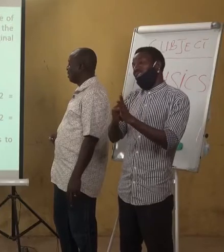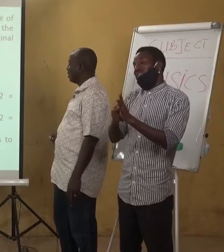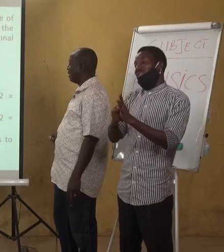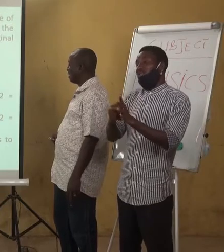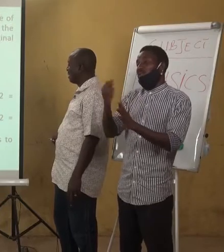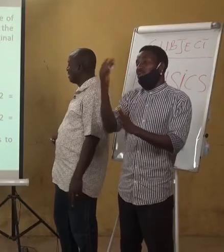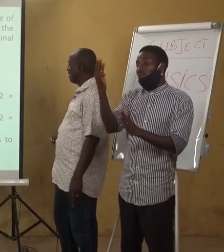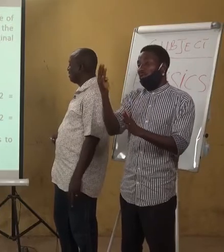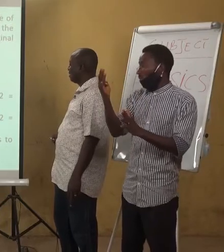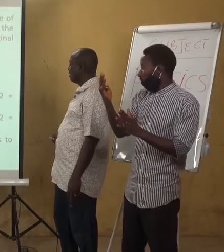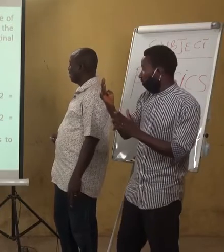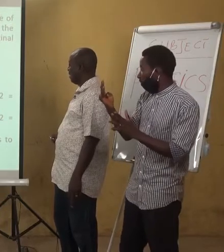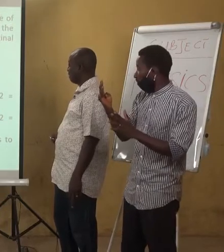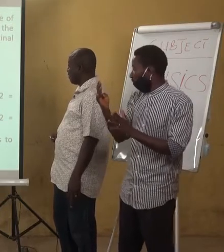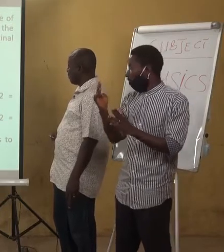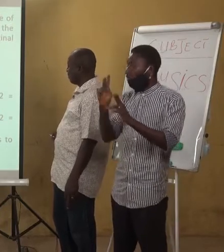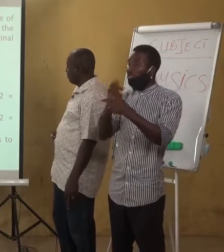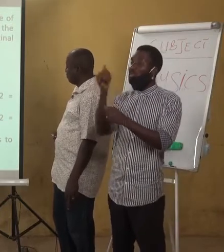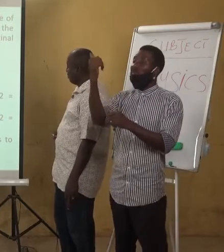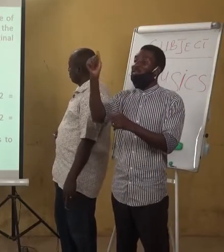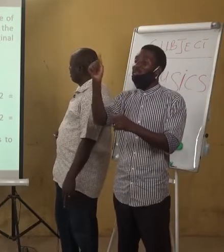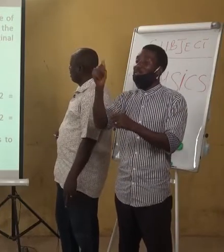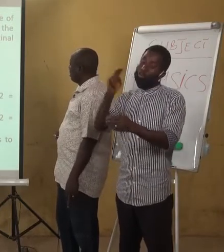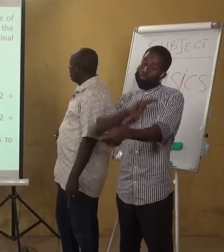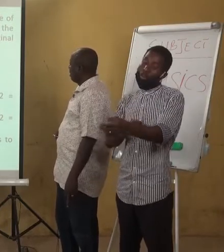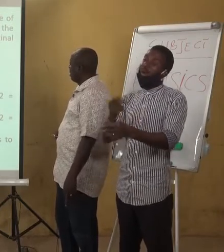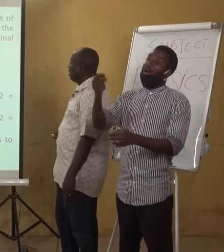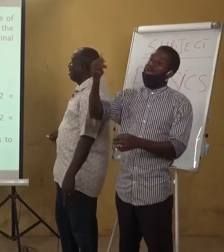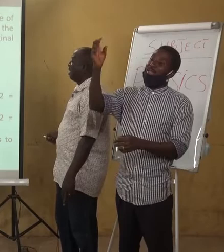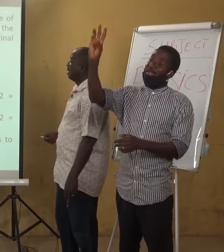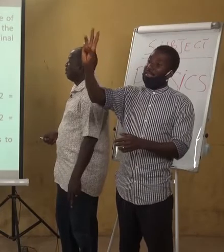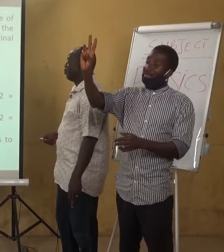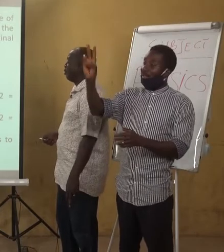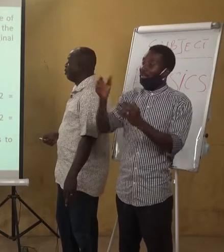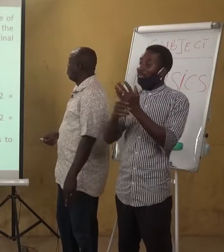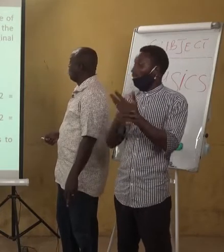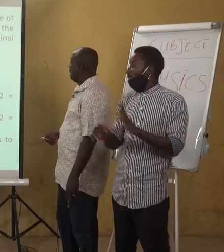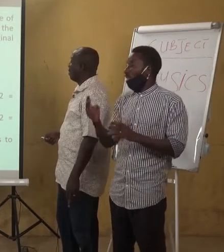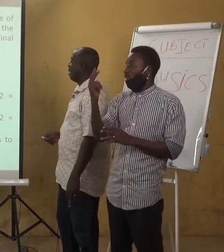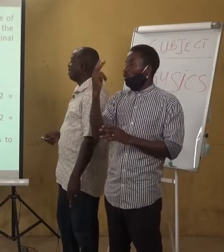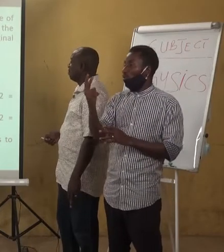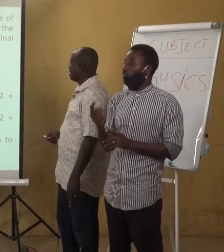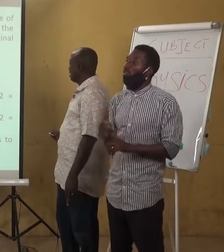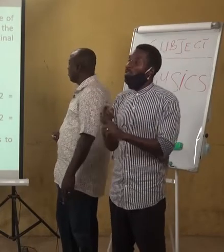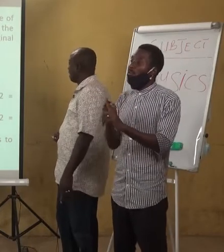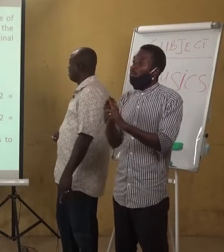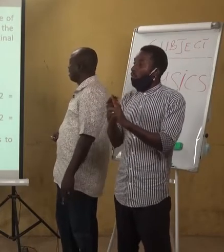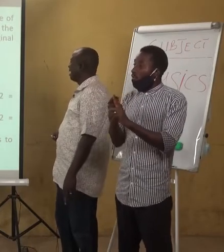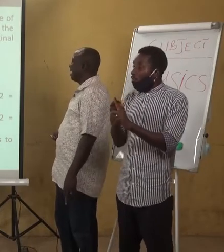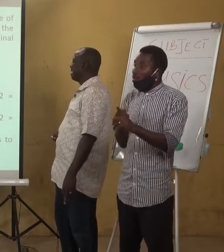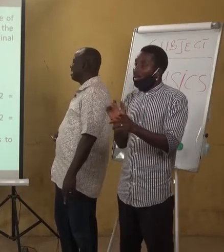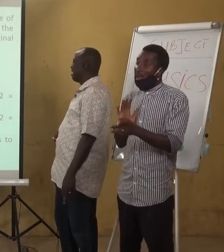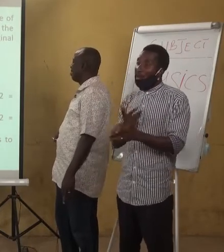10 to power 6, okay? from our first